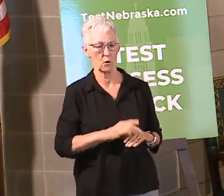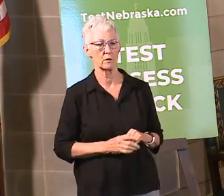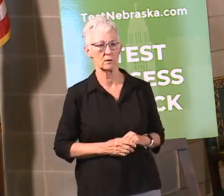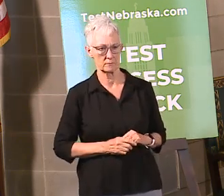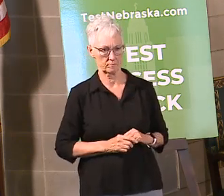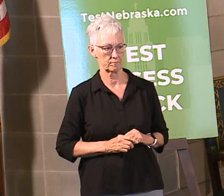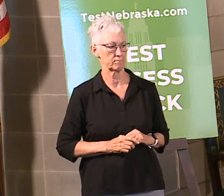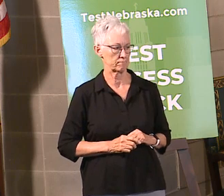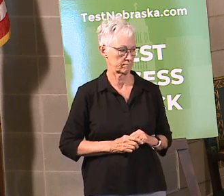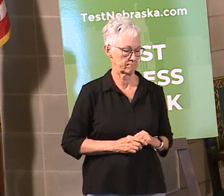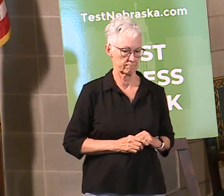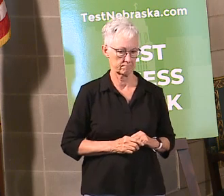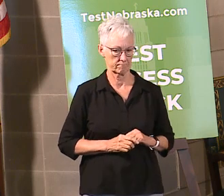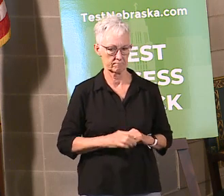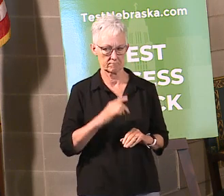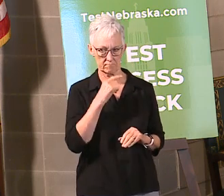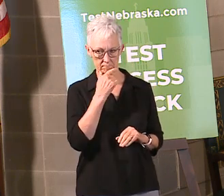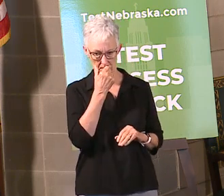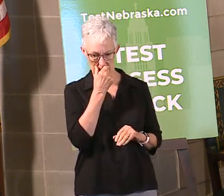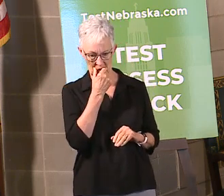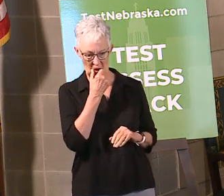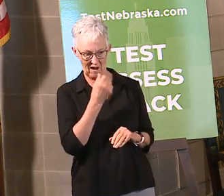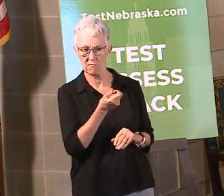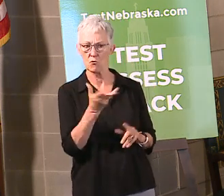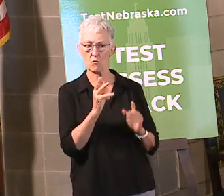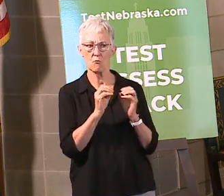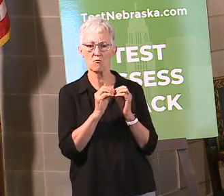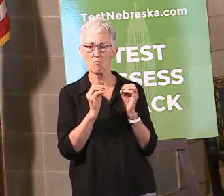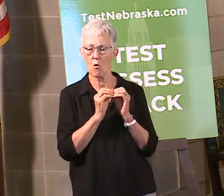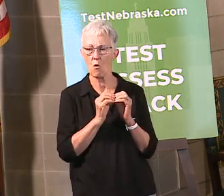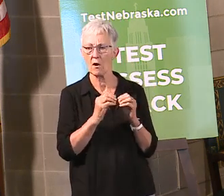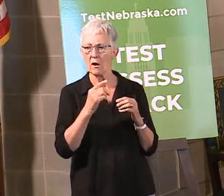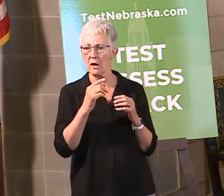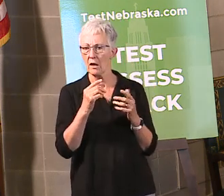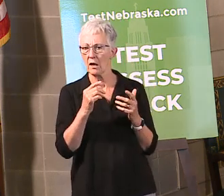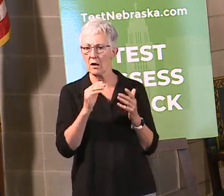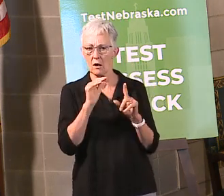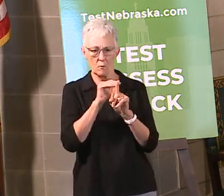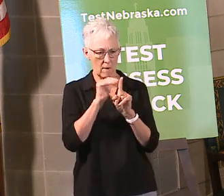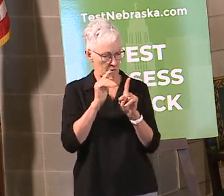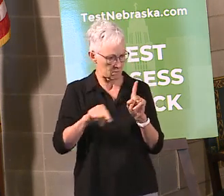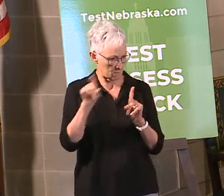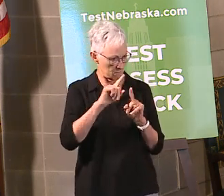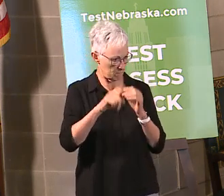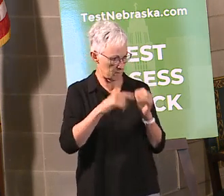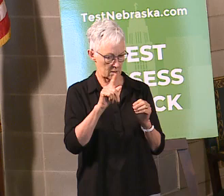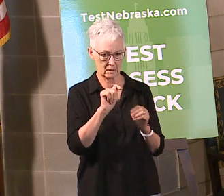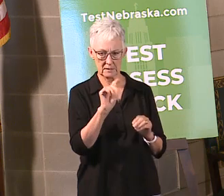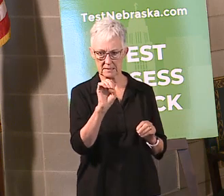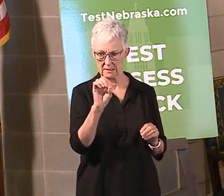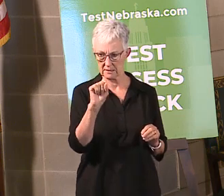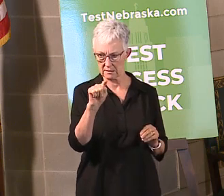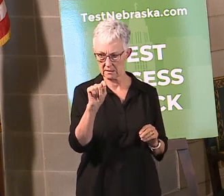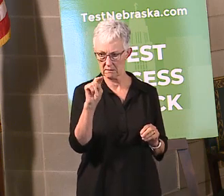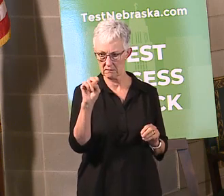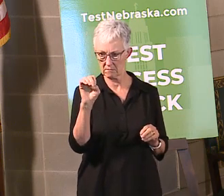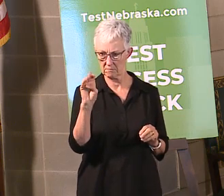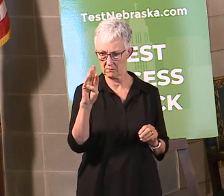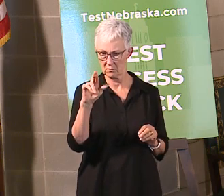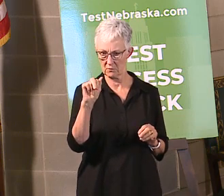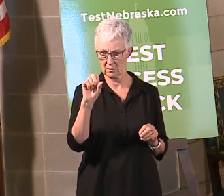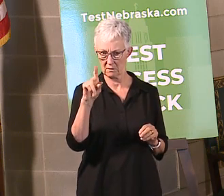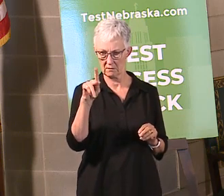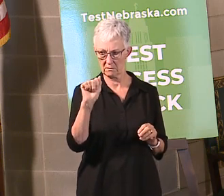Couple of other things then before we get into questions and answers. Again, we want to remind everybody about testnebraska.com. Please sign up for that. That's a great way for all Nebraskans